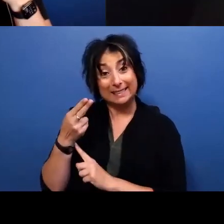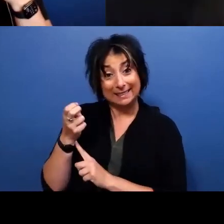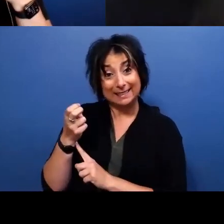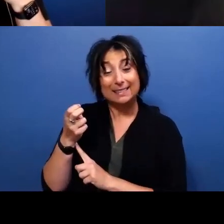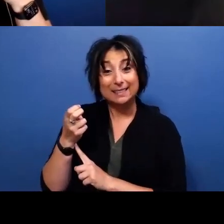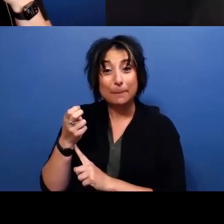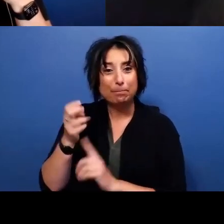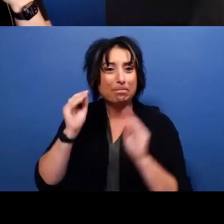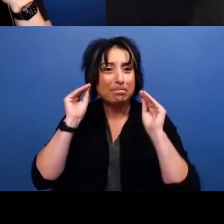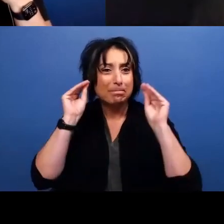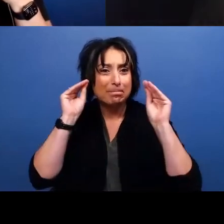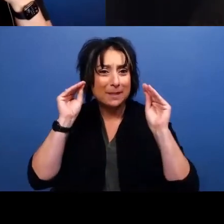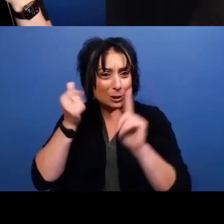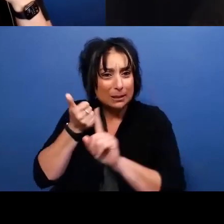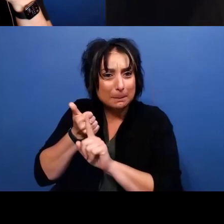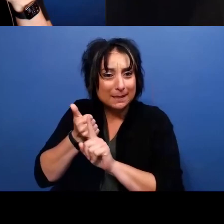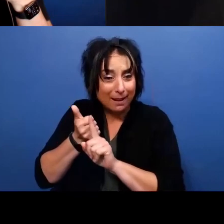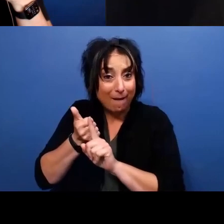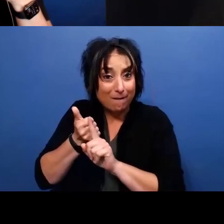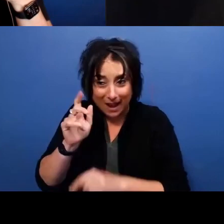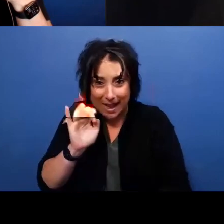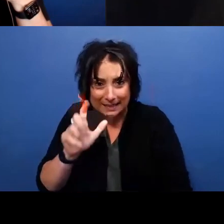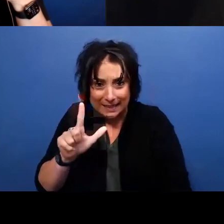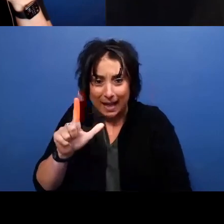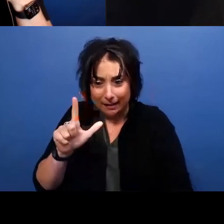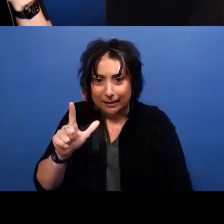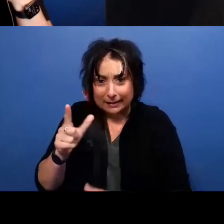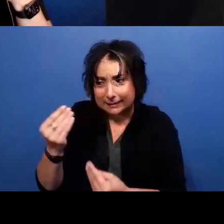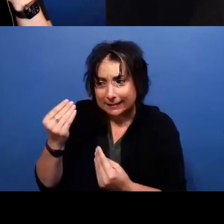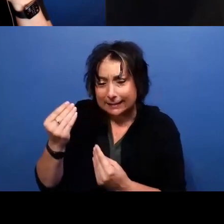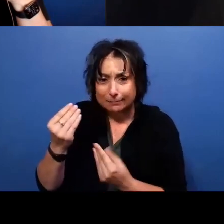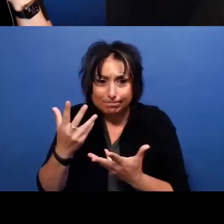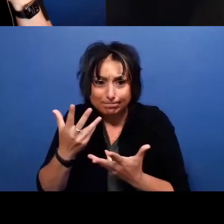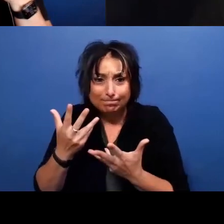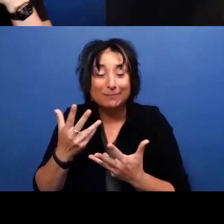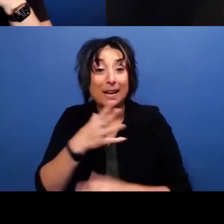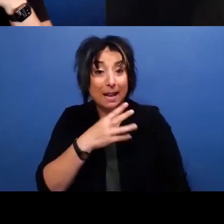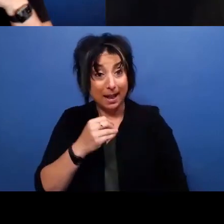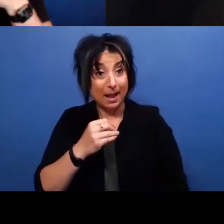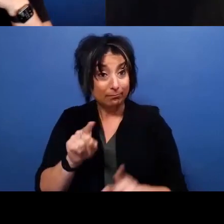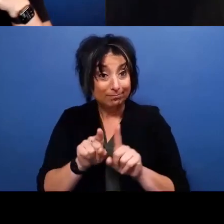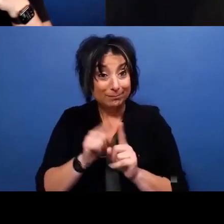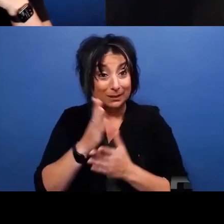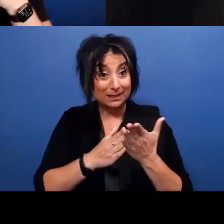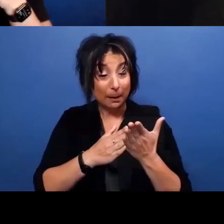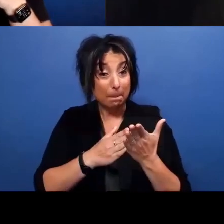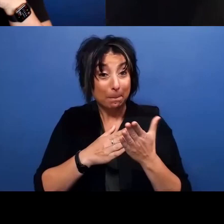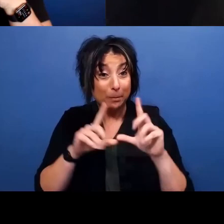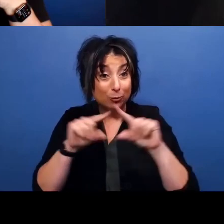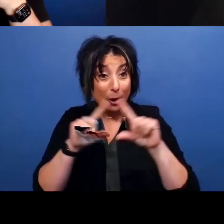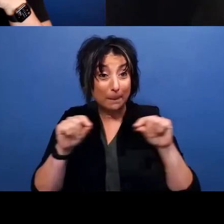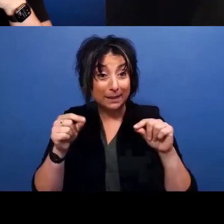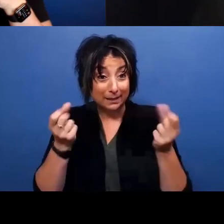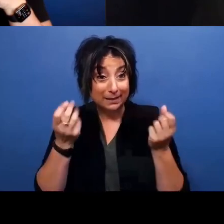teaching himself American Sign Language and even a little bit of Japanese Sign Language. I